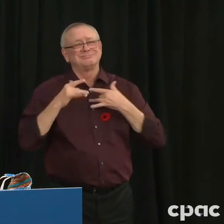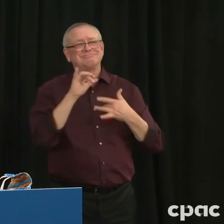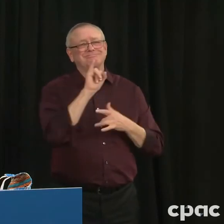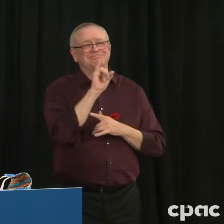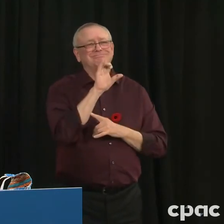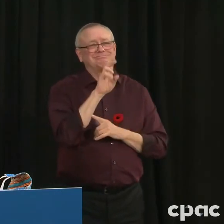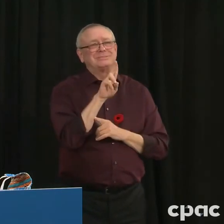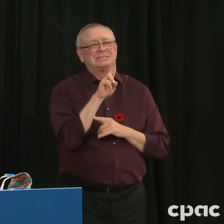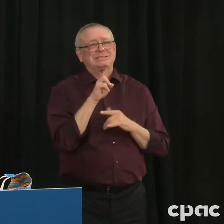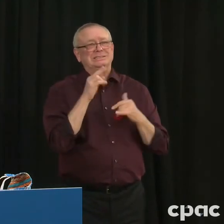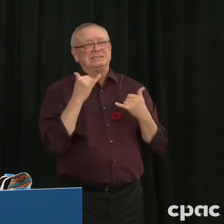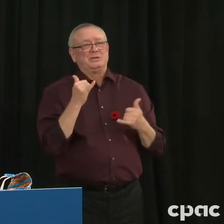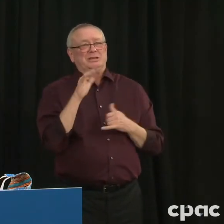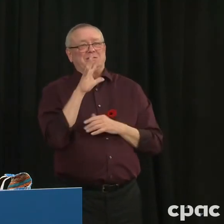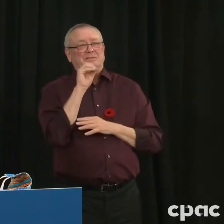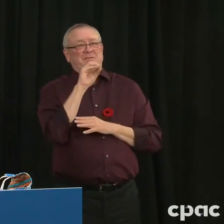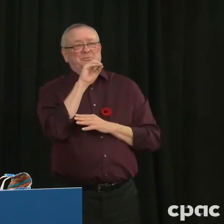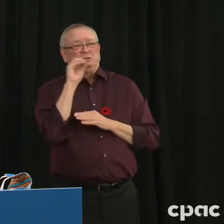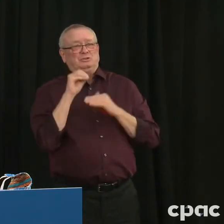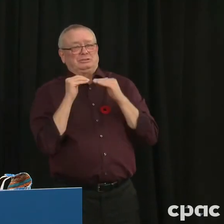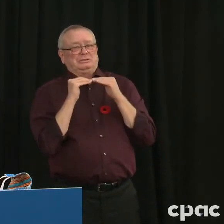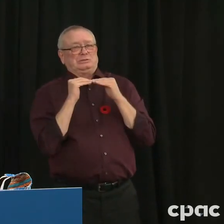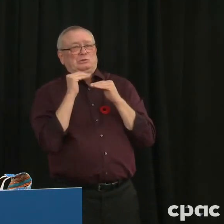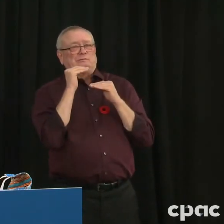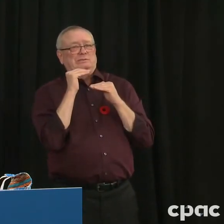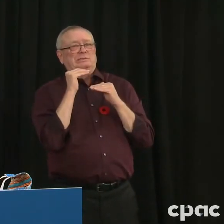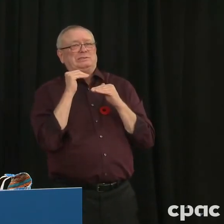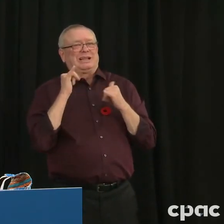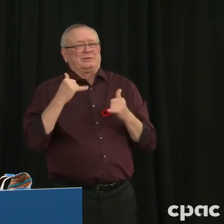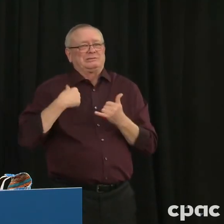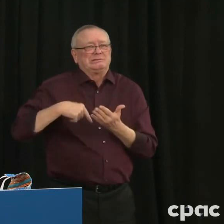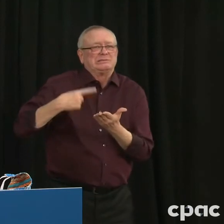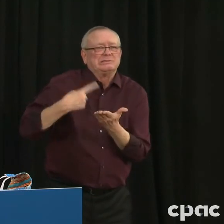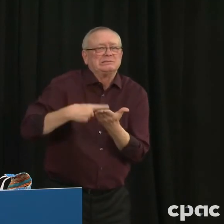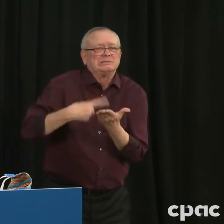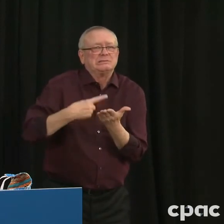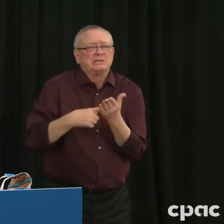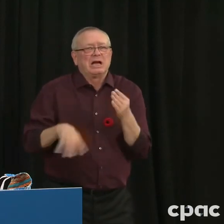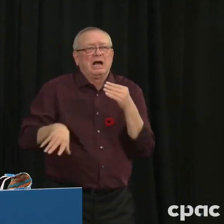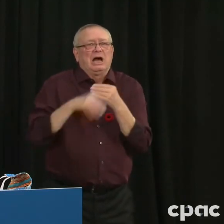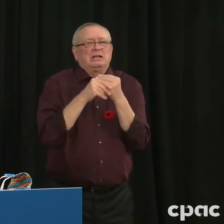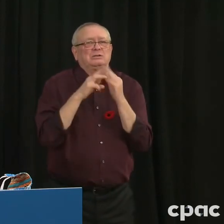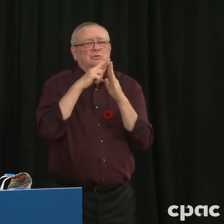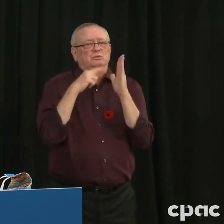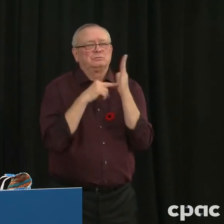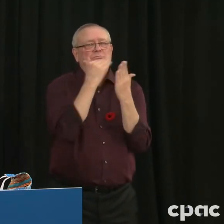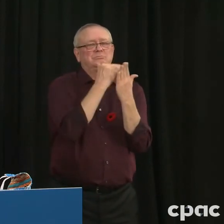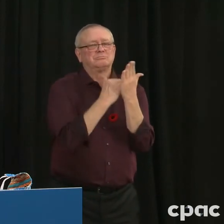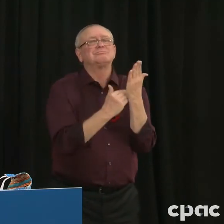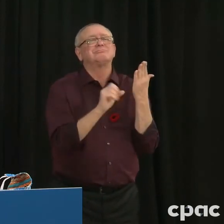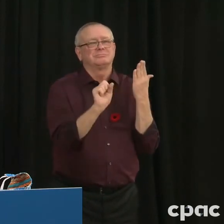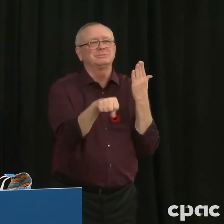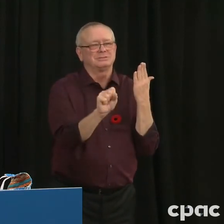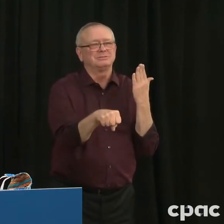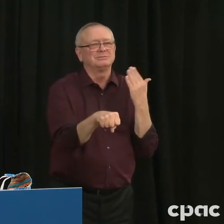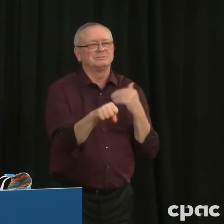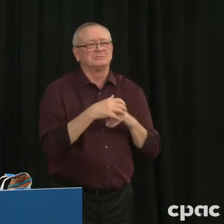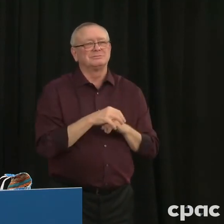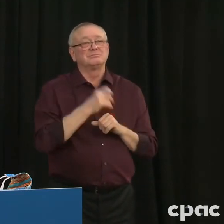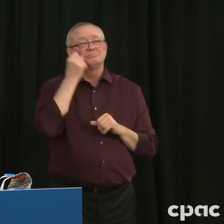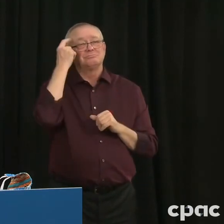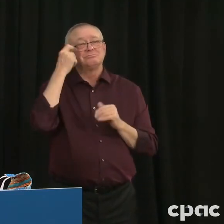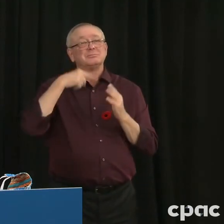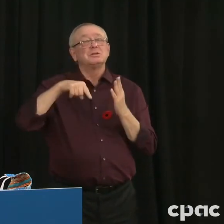what other measures we may put in place. But final decisions have not yet been made on that. And again, what we implemented